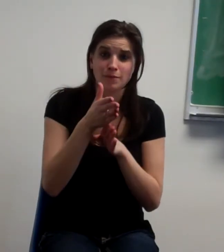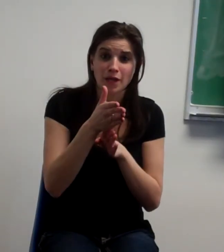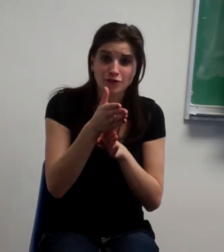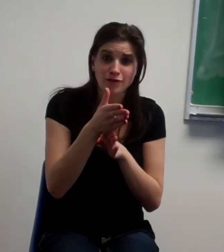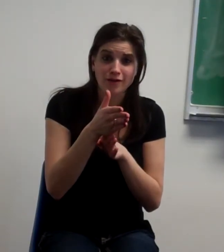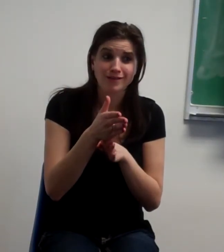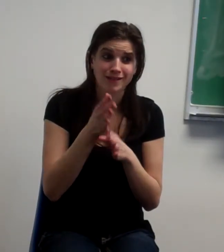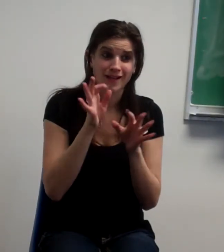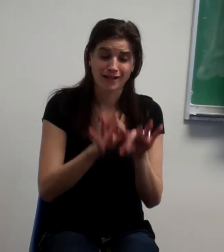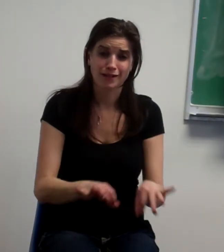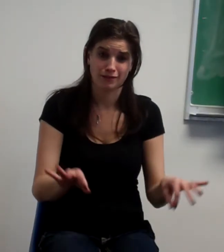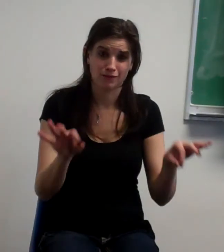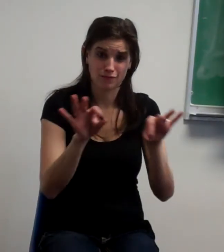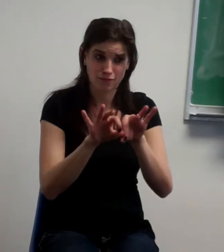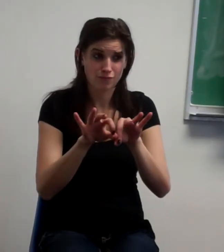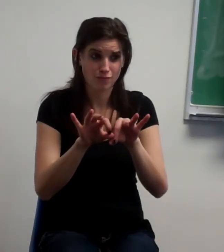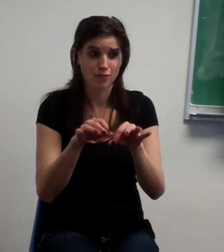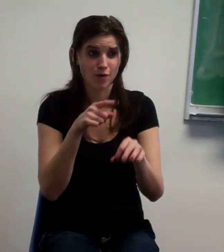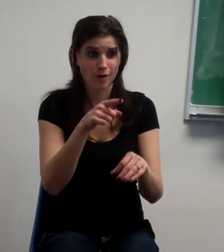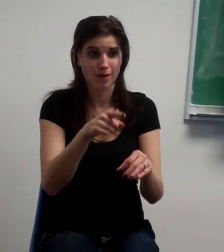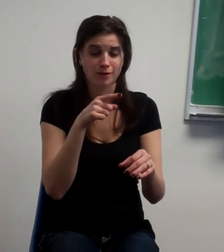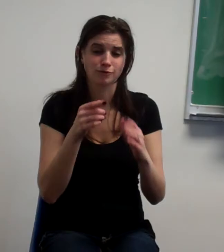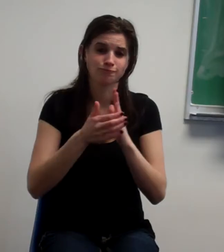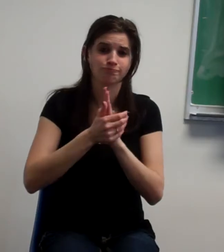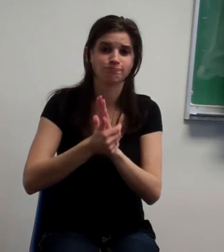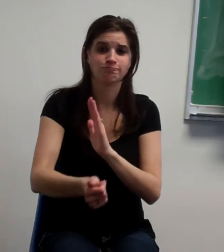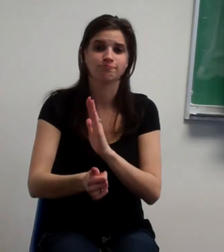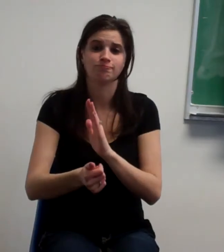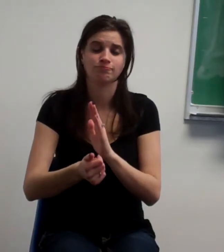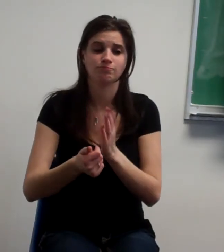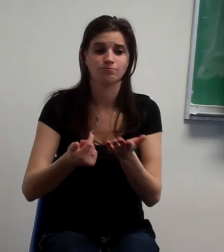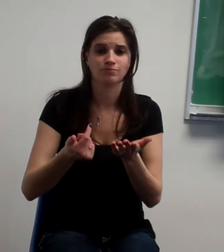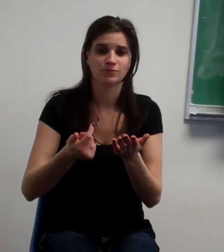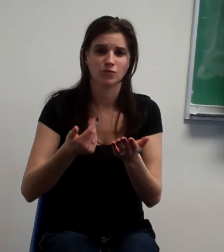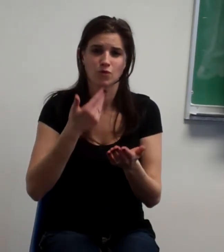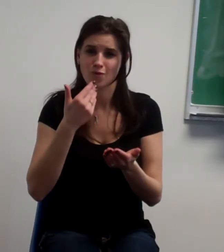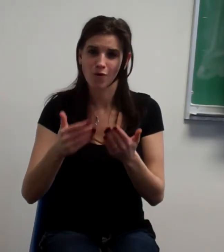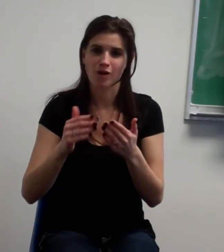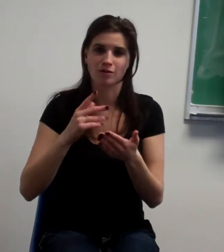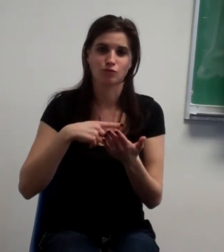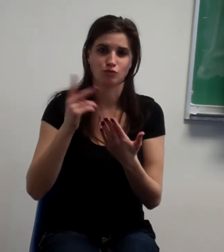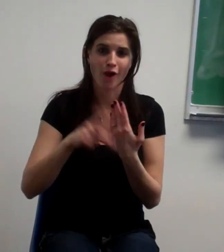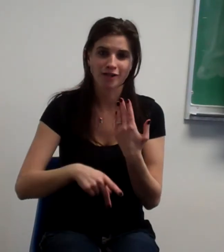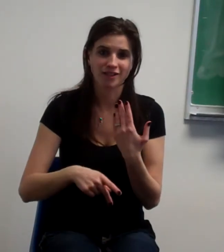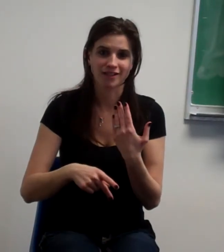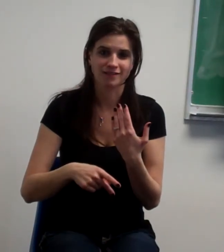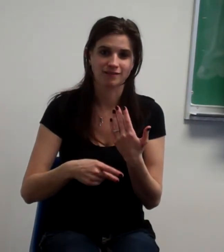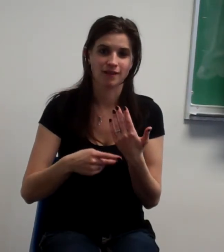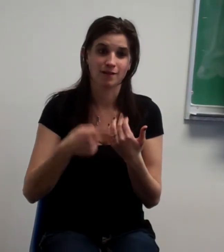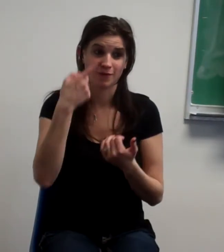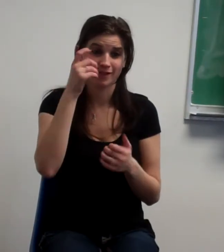I mean, yeah, do it to get a good grade, but think, how can I make this be beneficial?